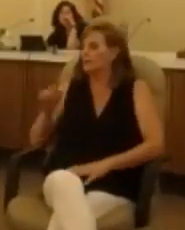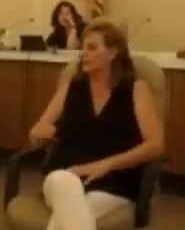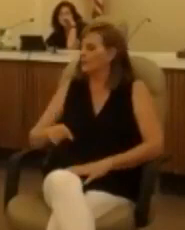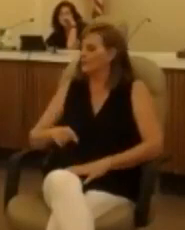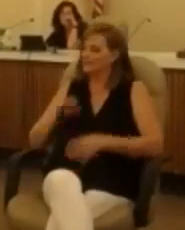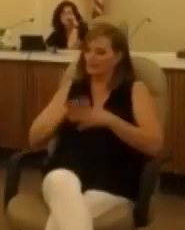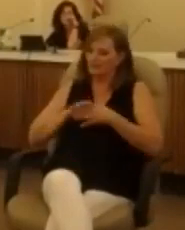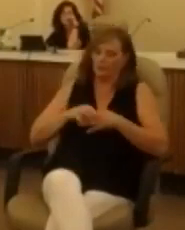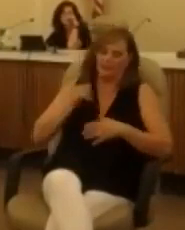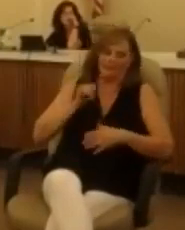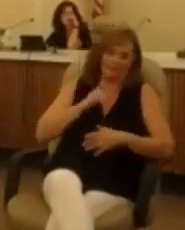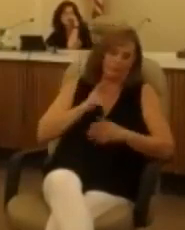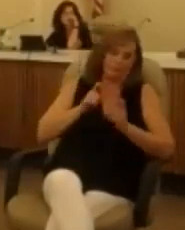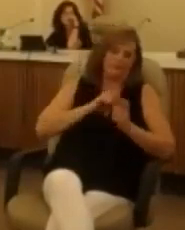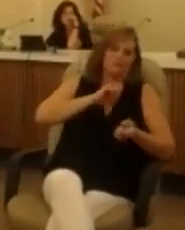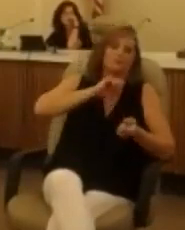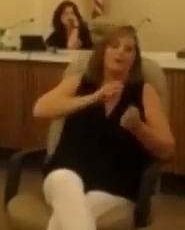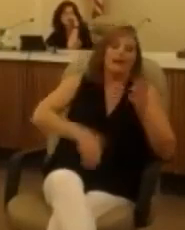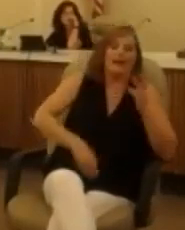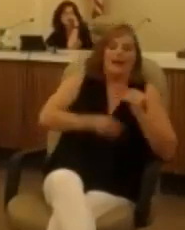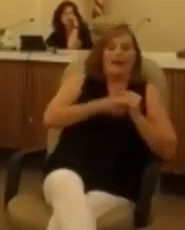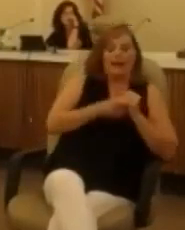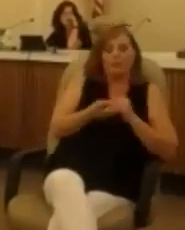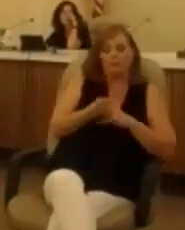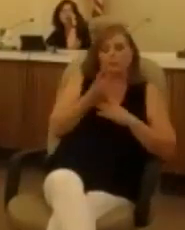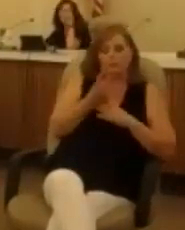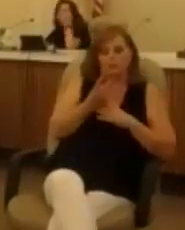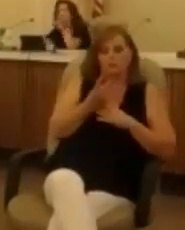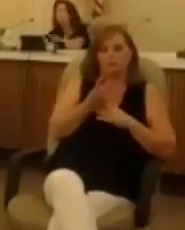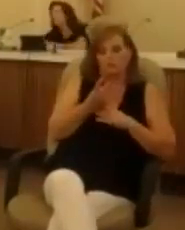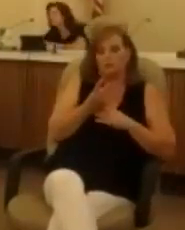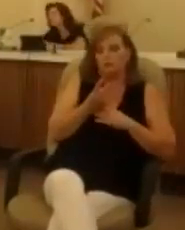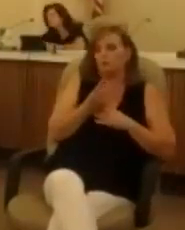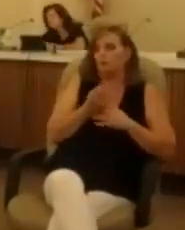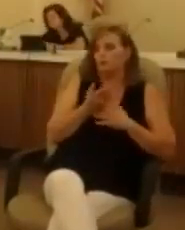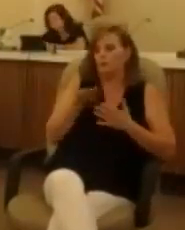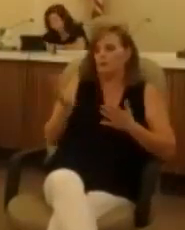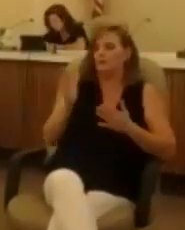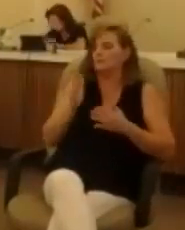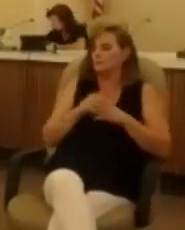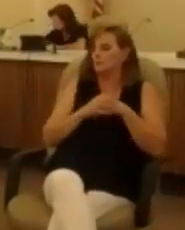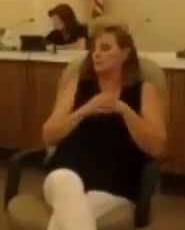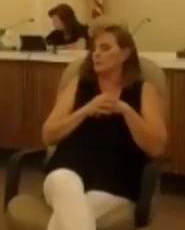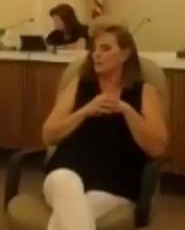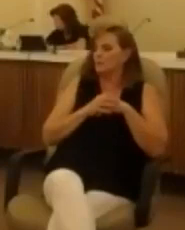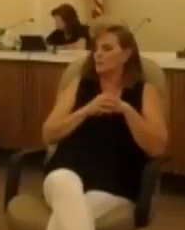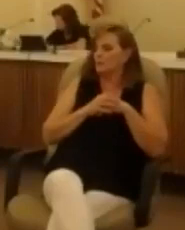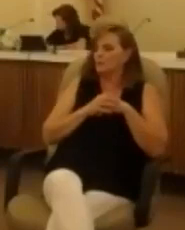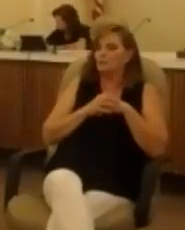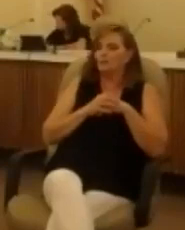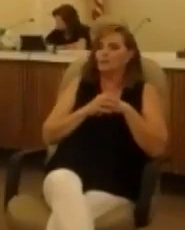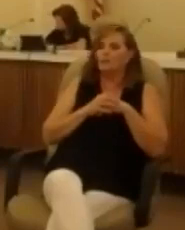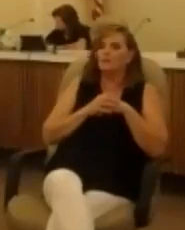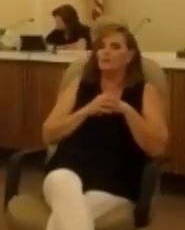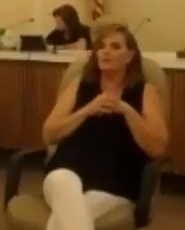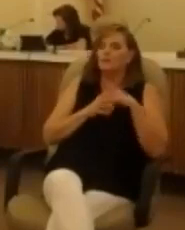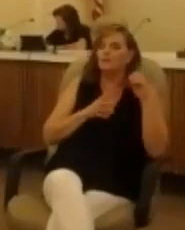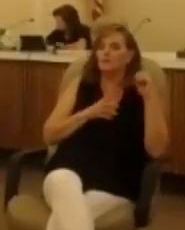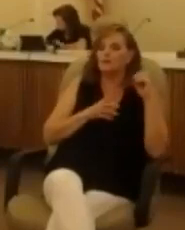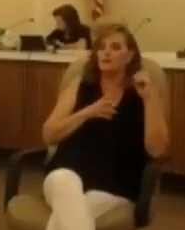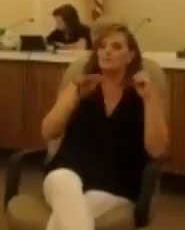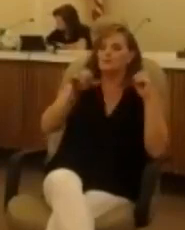going to change the resolution. Whether we're going to add those two clause stipulations to the Aye. resolution. Supervisor Schultz.